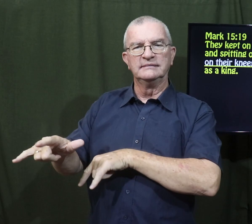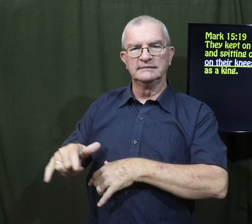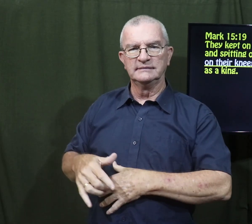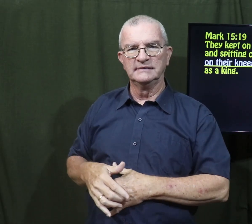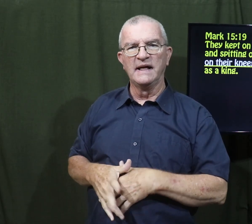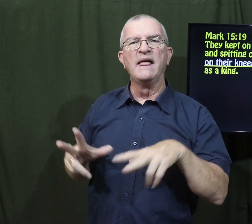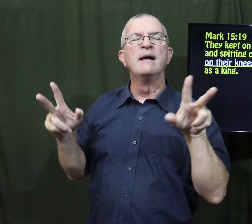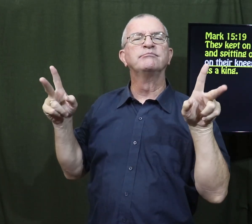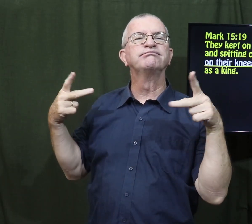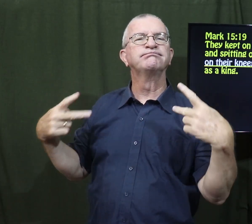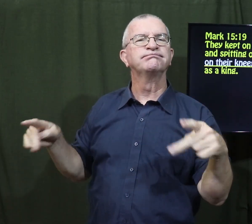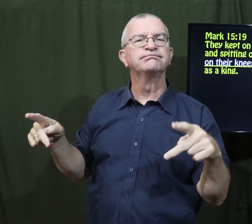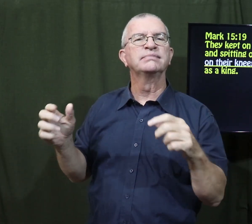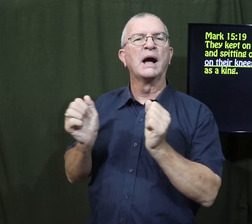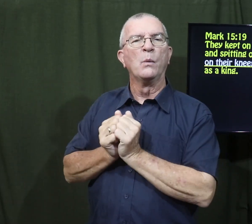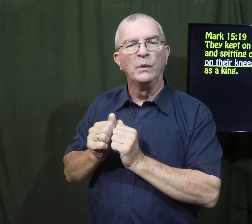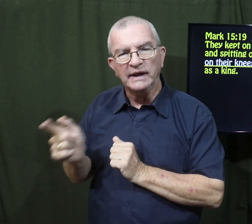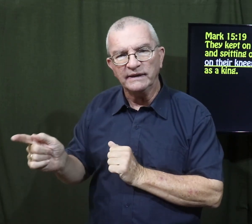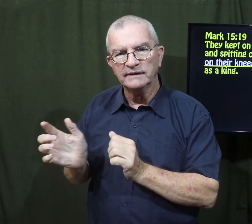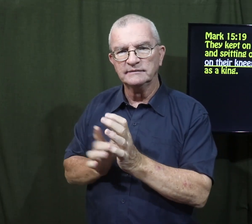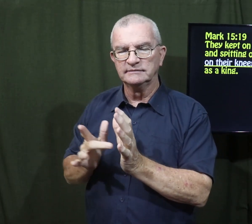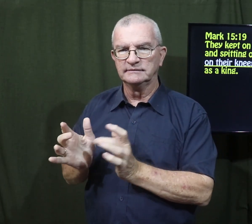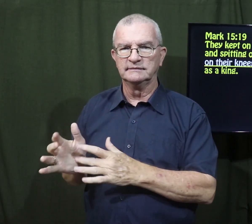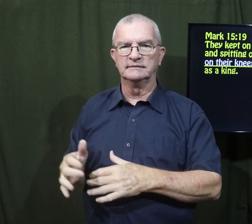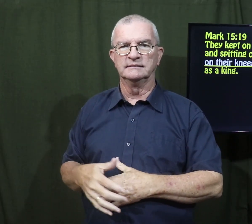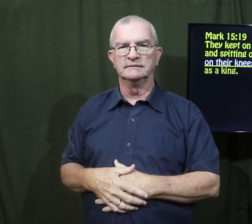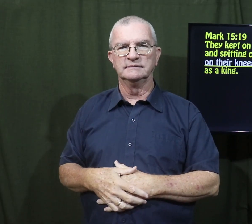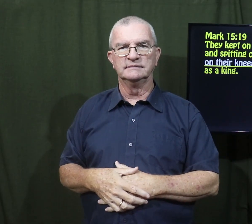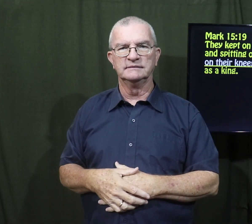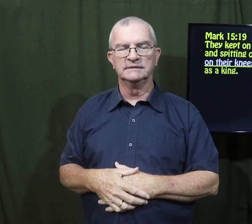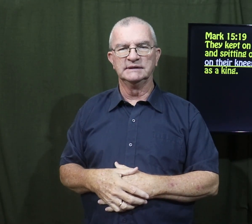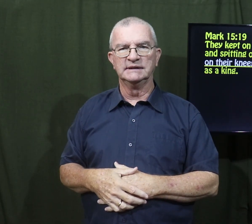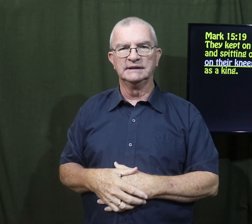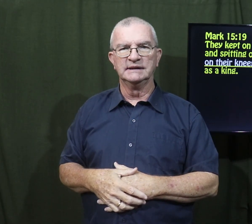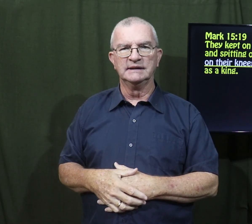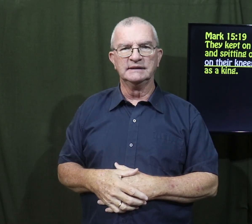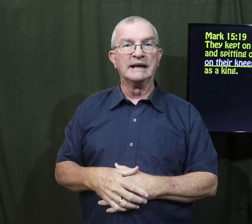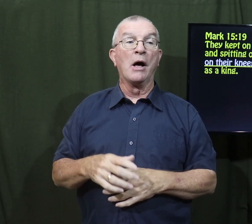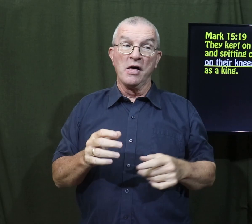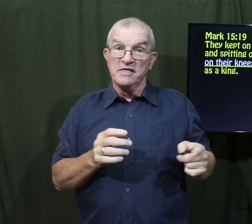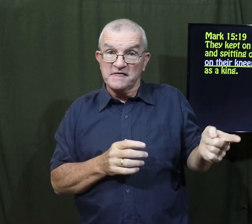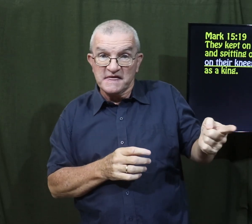The soldiers made fun of him by pretending in front of Jesus.